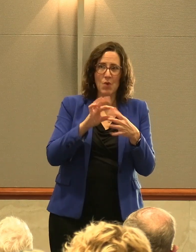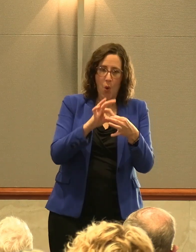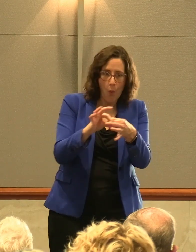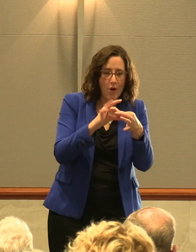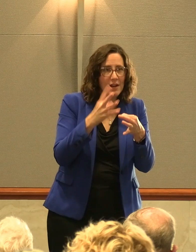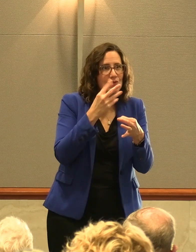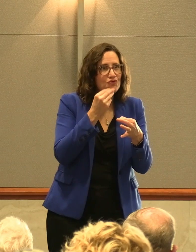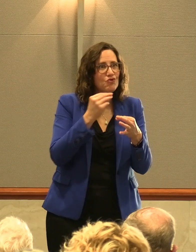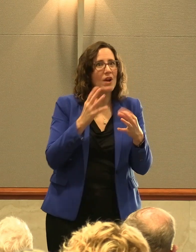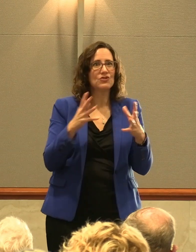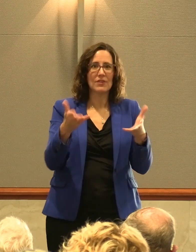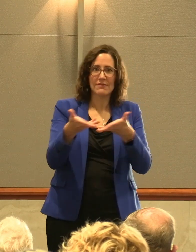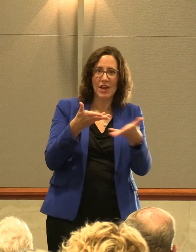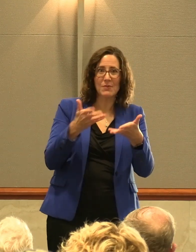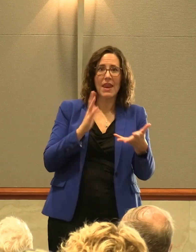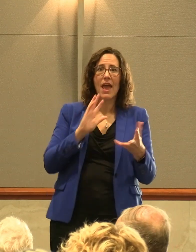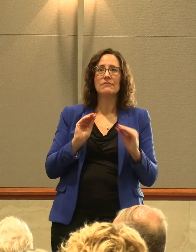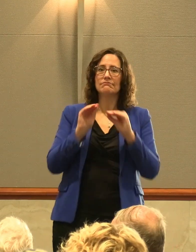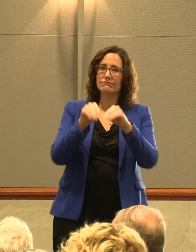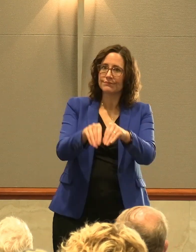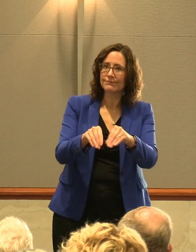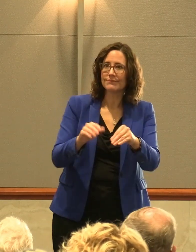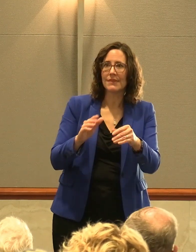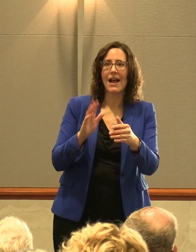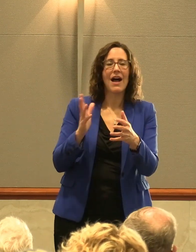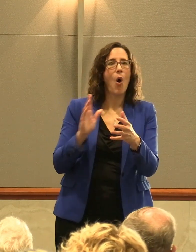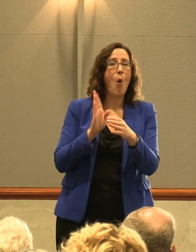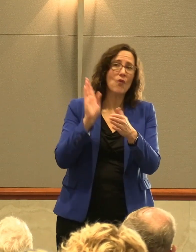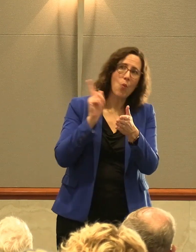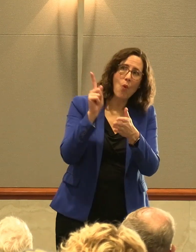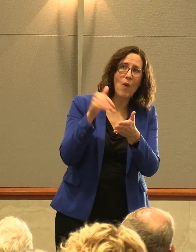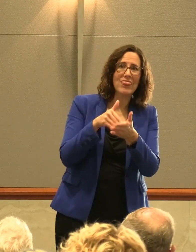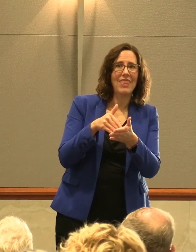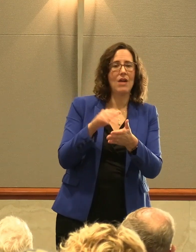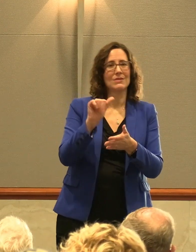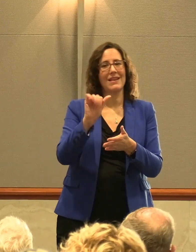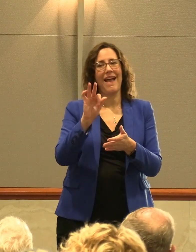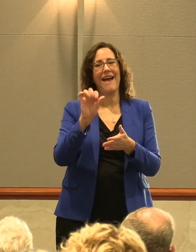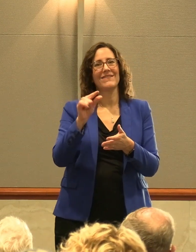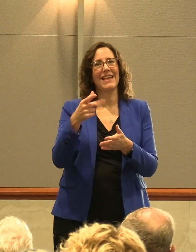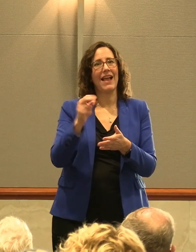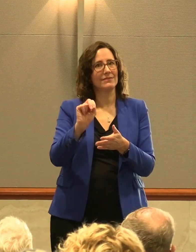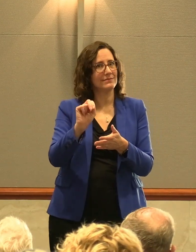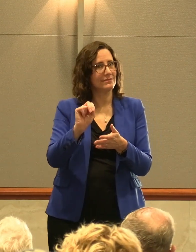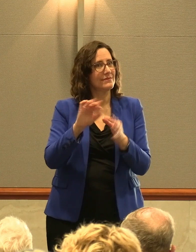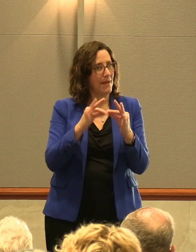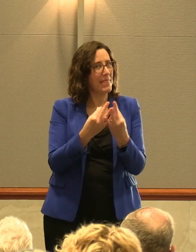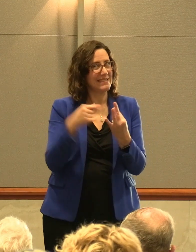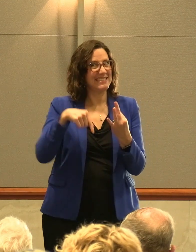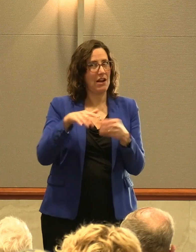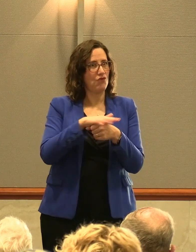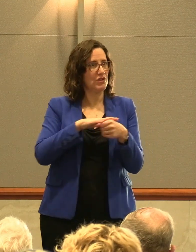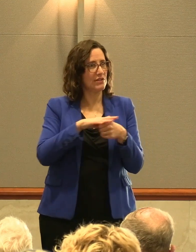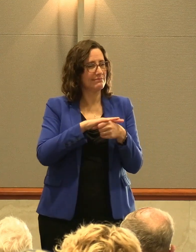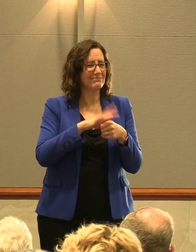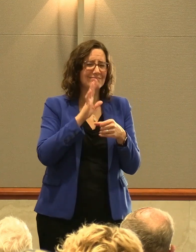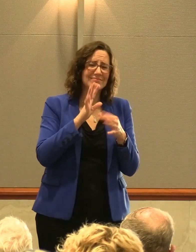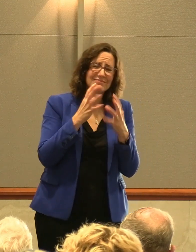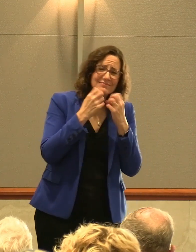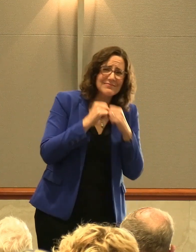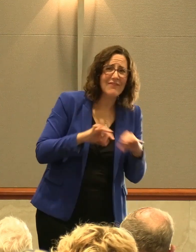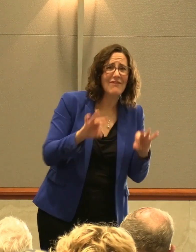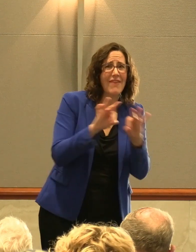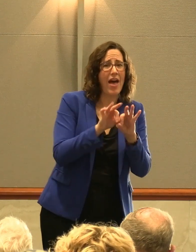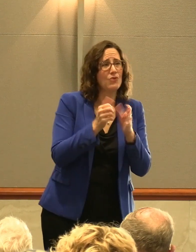in the resettlement of well over 1,000 Afghan families in our region, serving as a valued resource and partner to